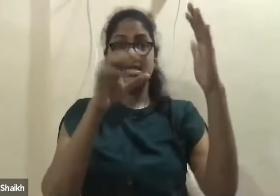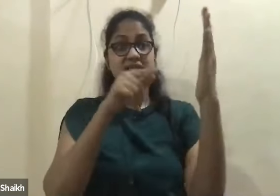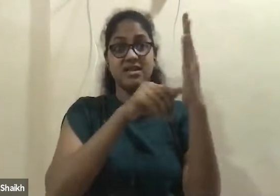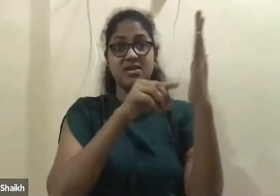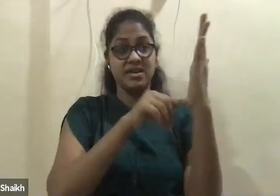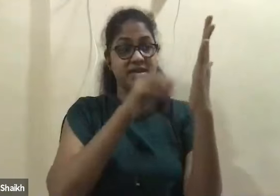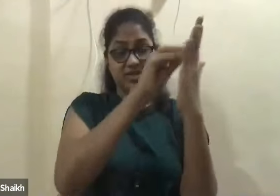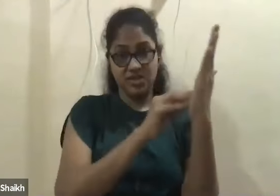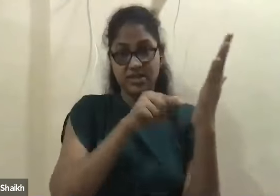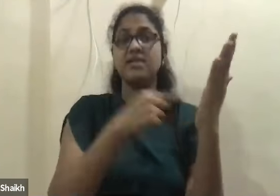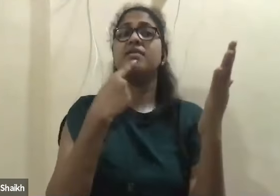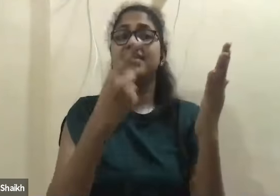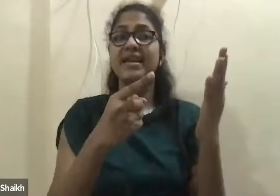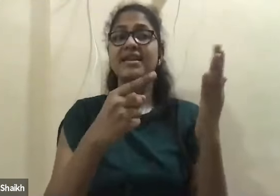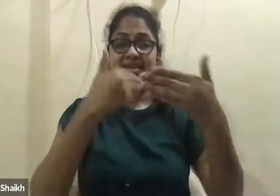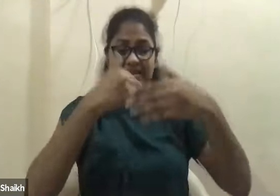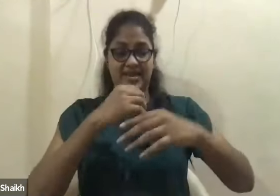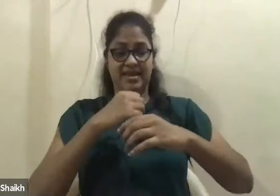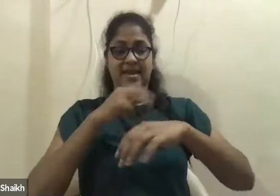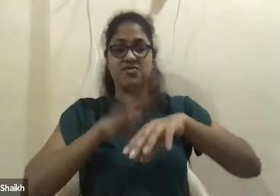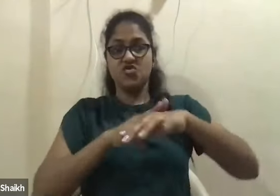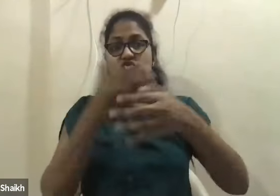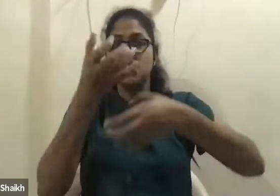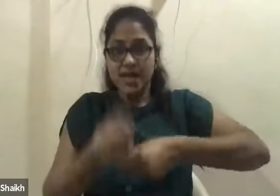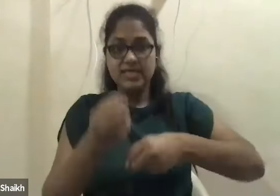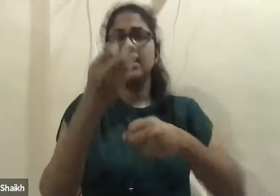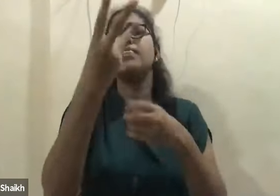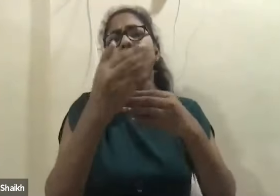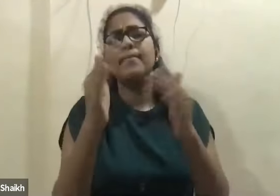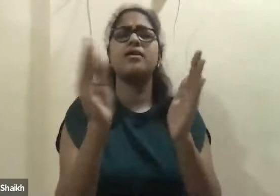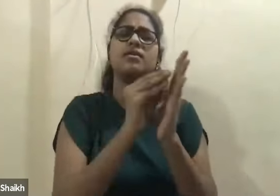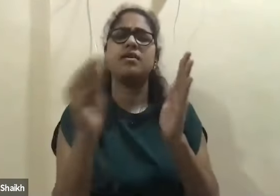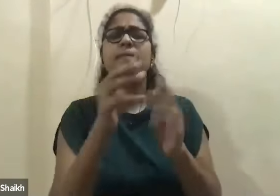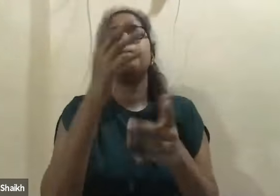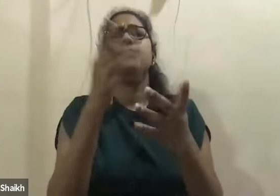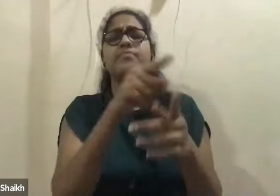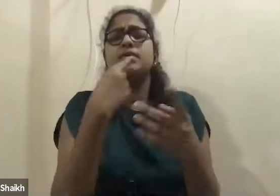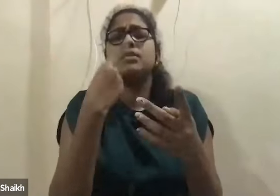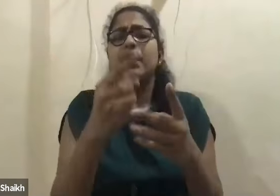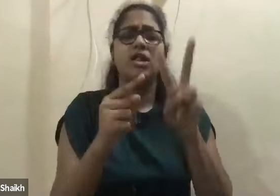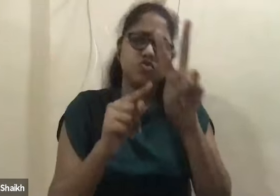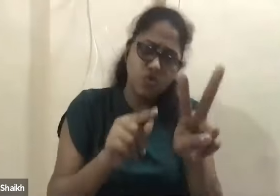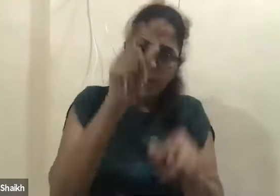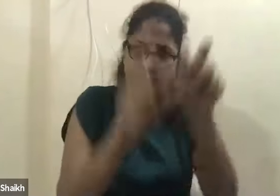of trustees, the constitution of trustees could be at least 2 people, but not more than 5 people.